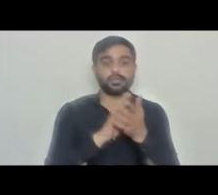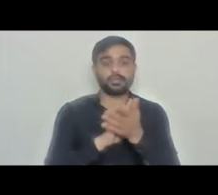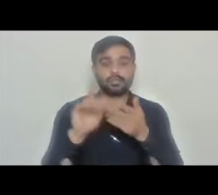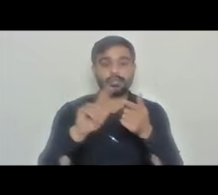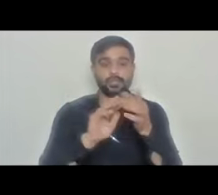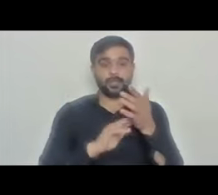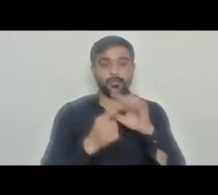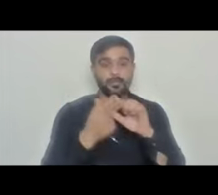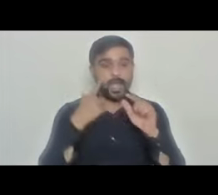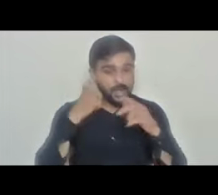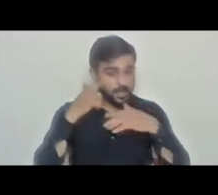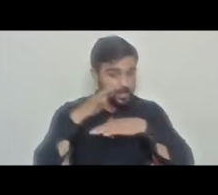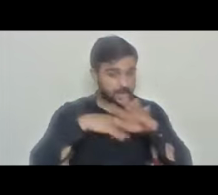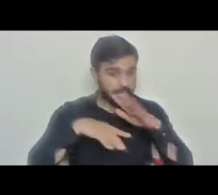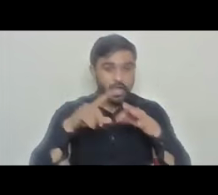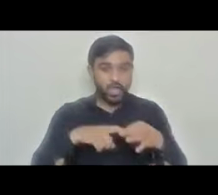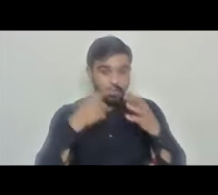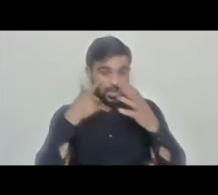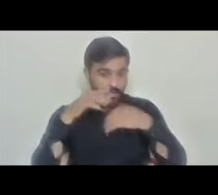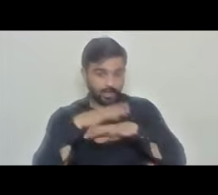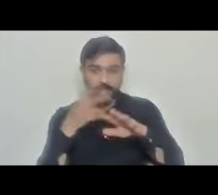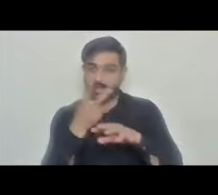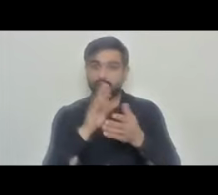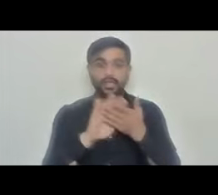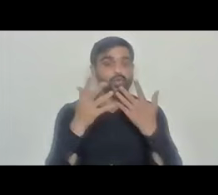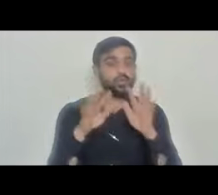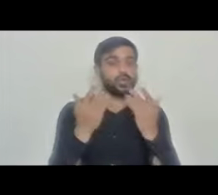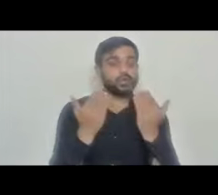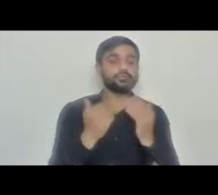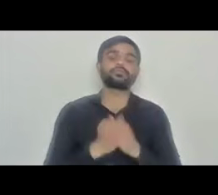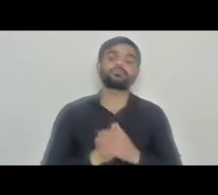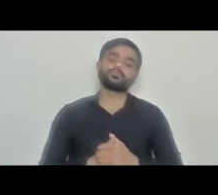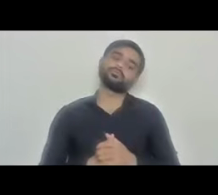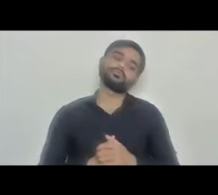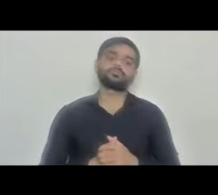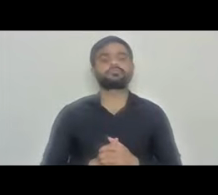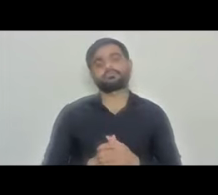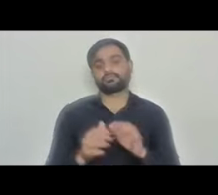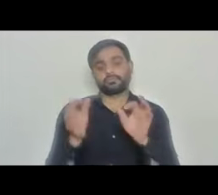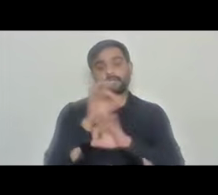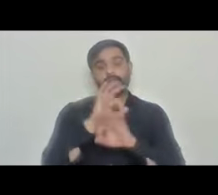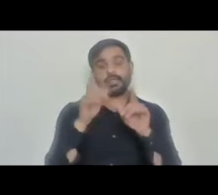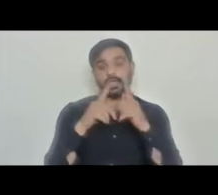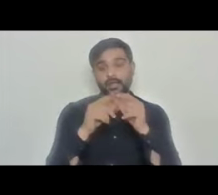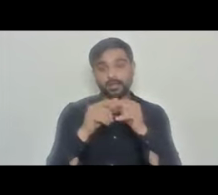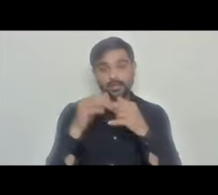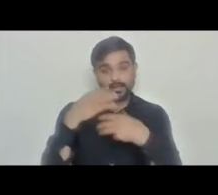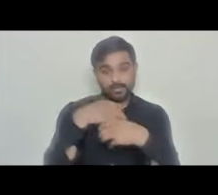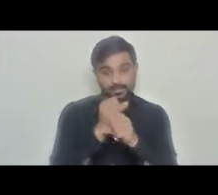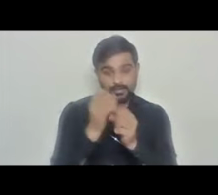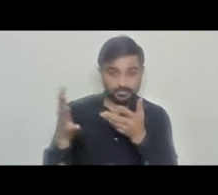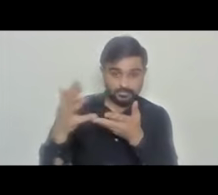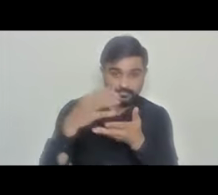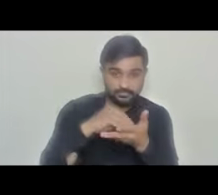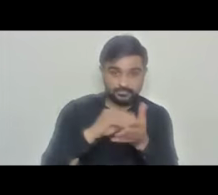or qualitative analysis would be done for a set of data which is qualitatively collected through